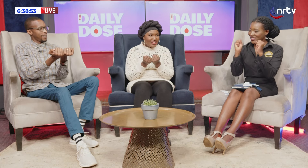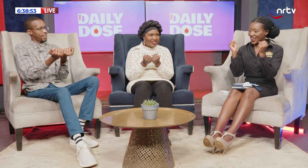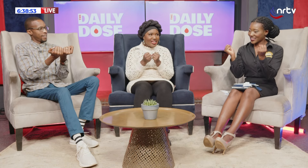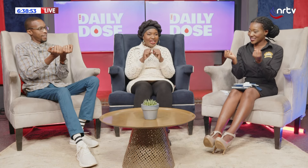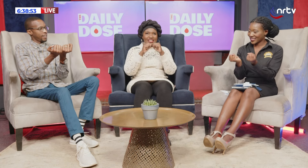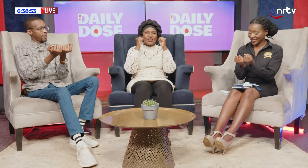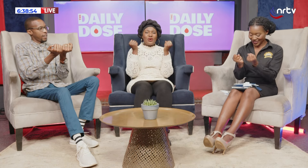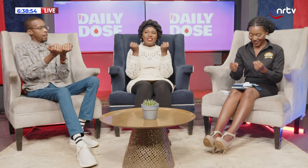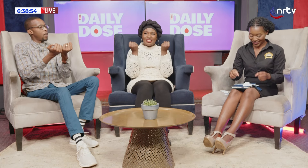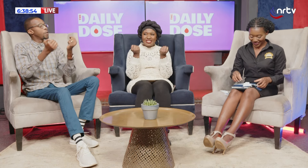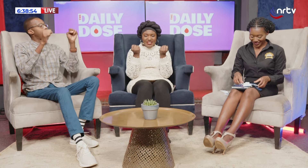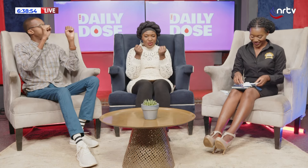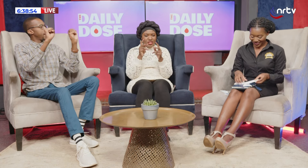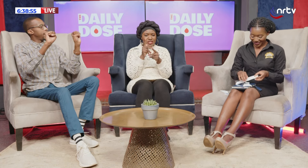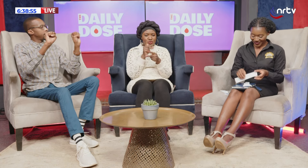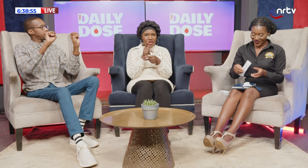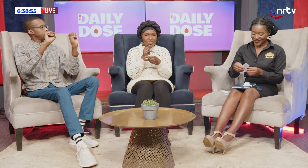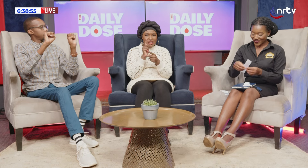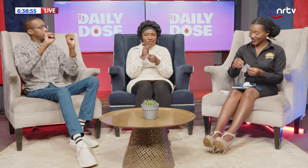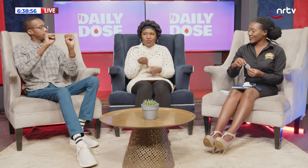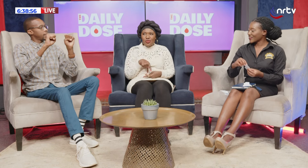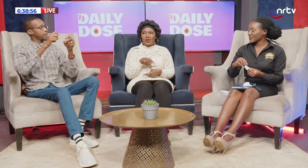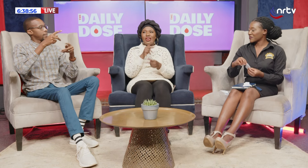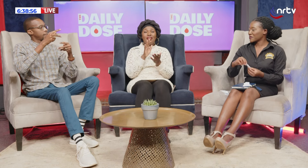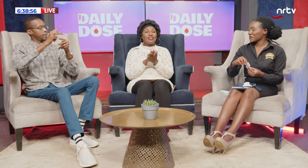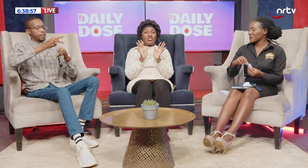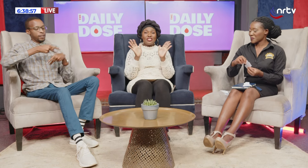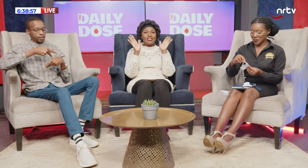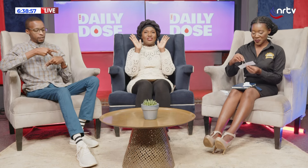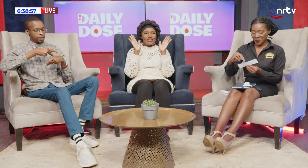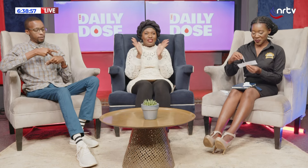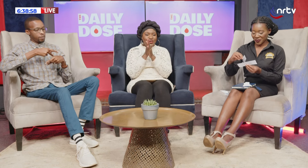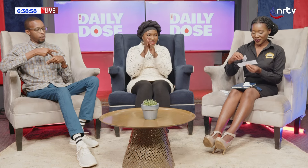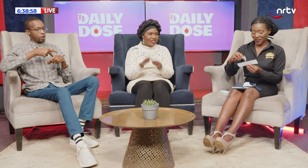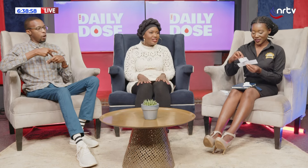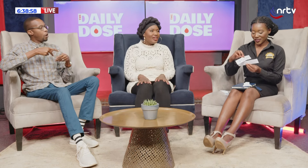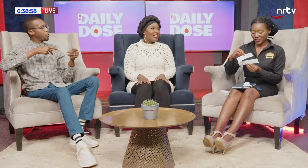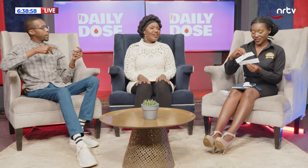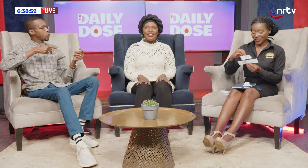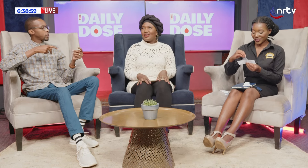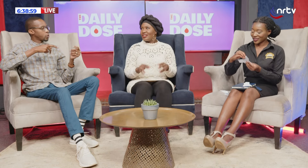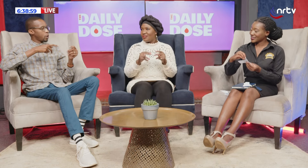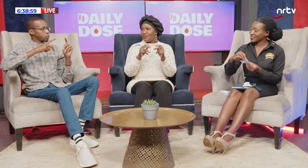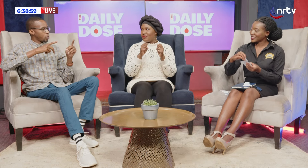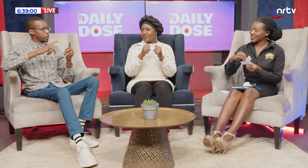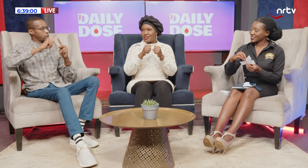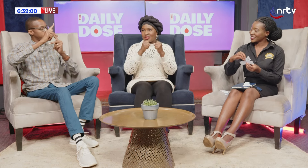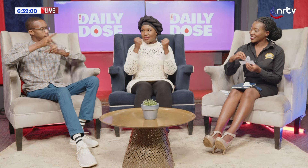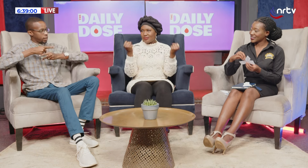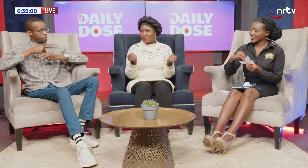Society. S. Oh, this oh, is, the other this S. This is what? Keep. Okay. Jesus, Lord. Oh, no, but that's because I was also lost. So this is keep, aren't